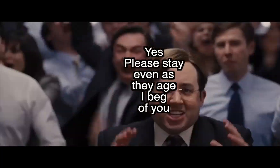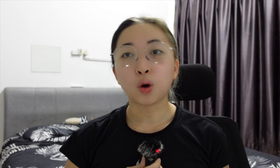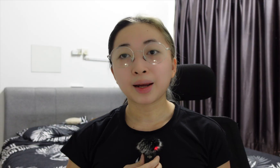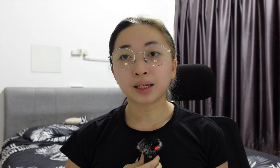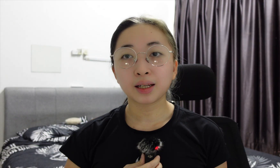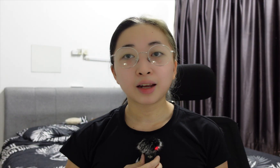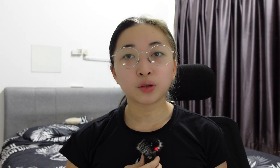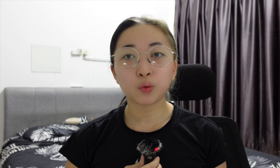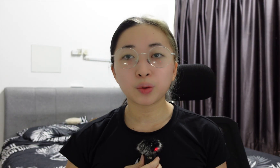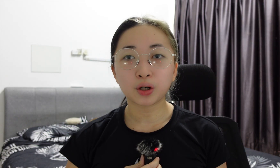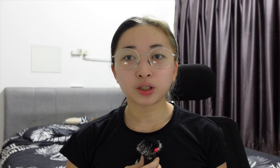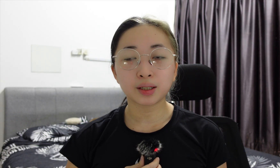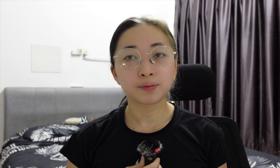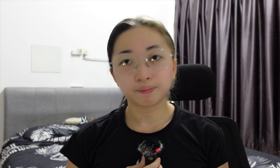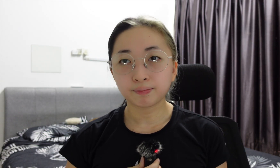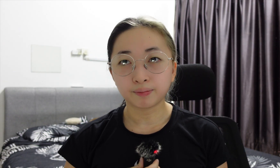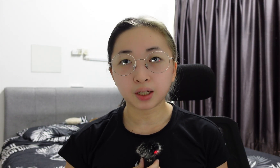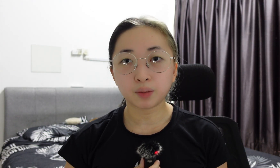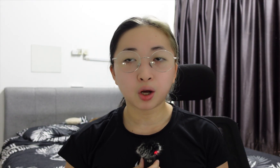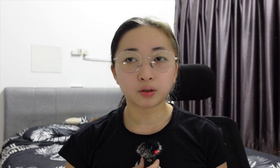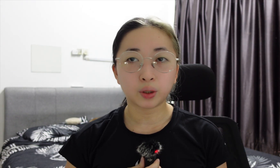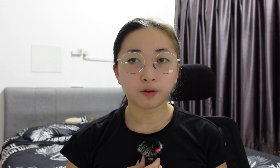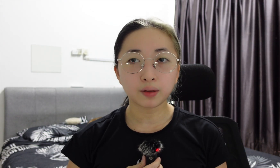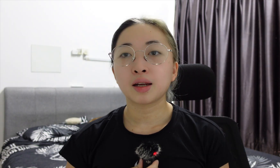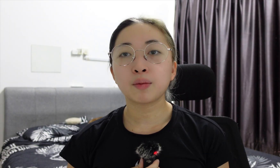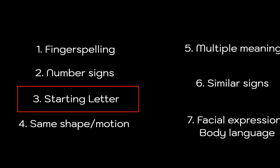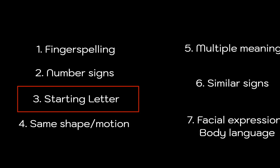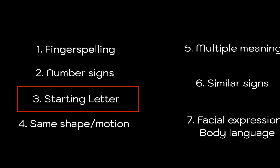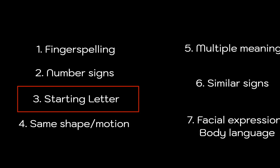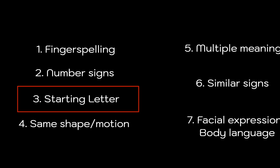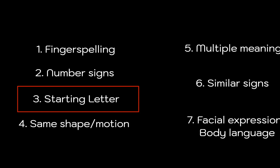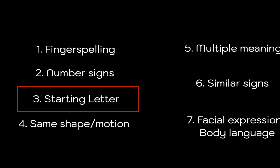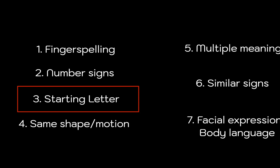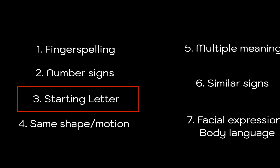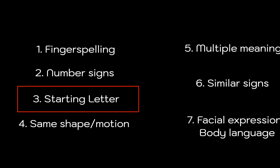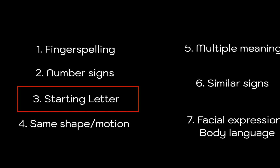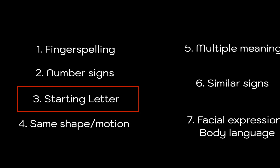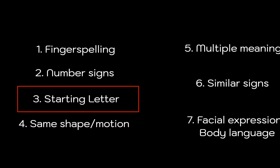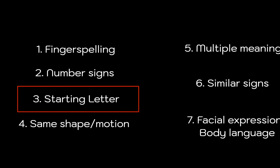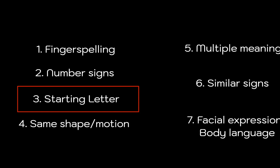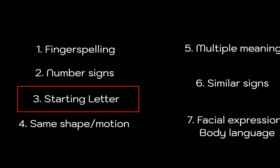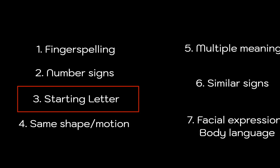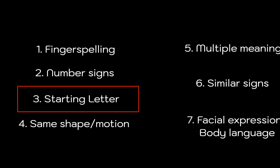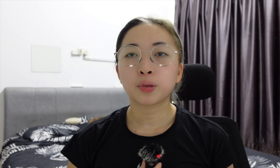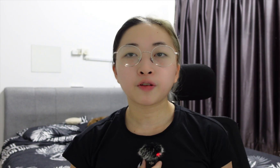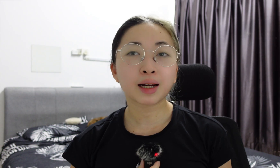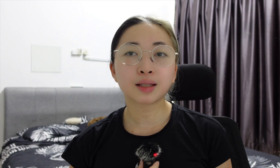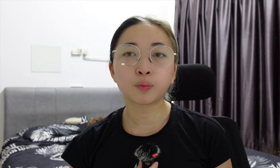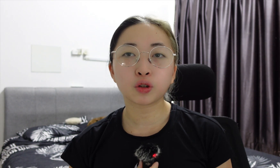Who am I kidding? I know he won't be watching this because I'm not under 25. Number 3, signs using the first letter of the word. Perfect examples would